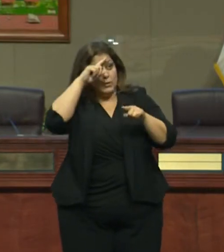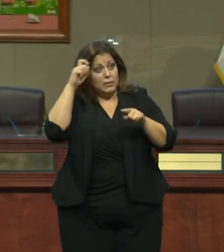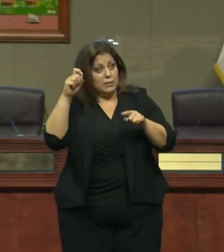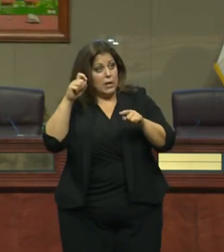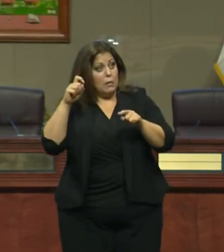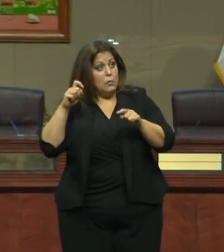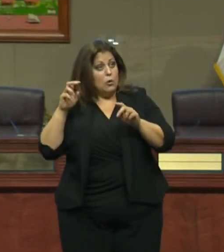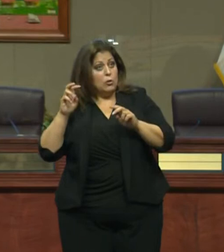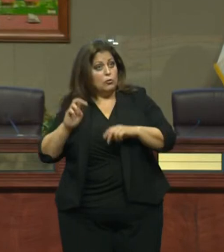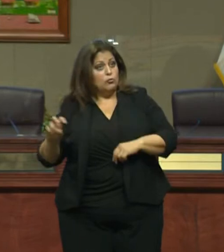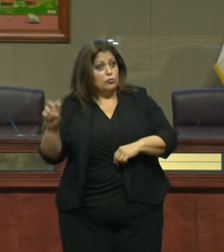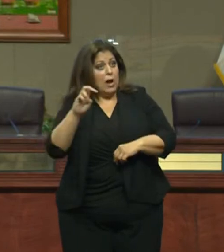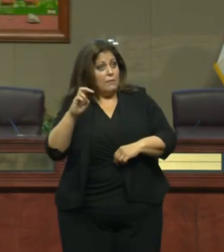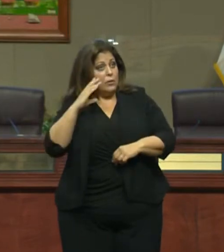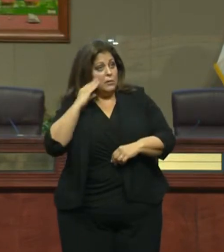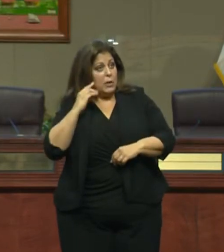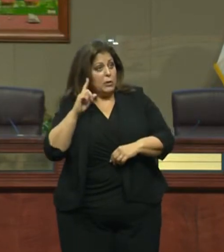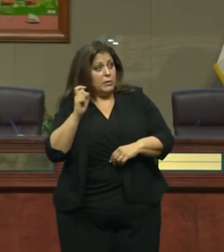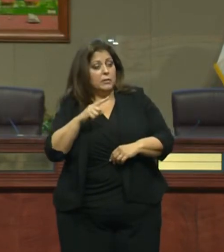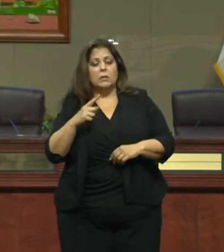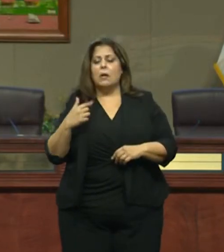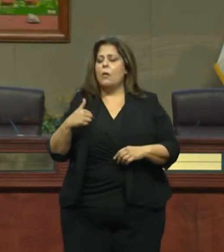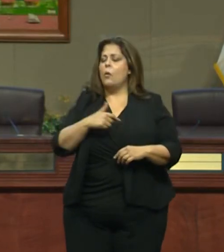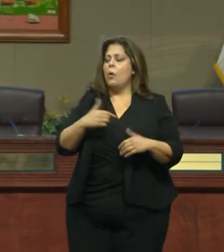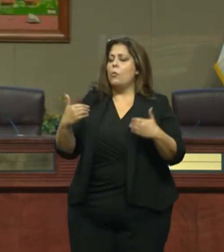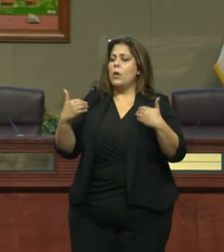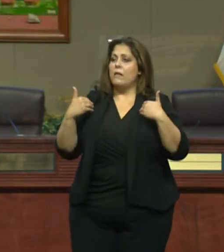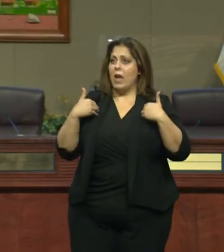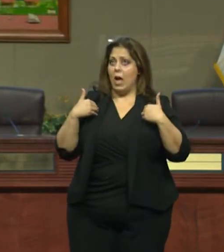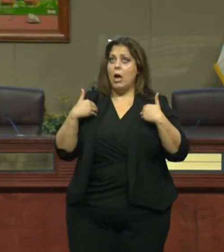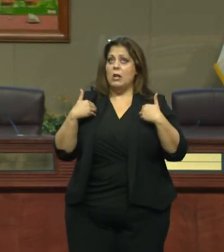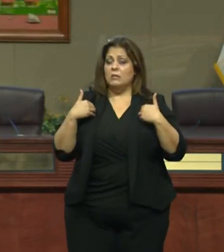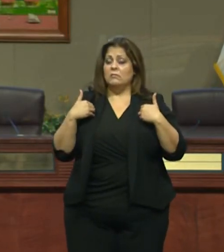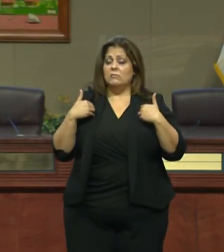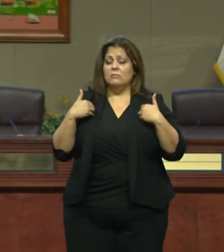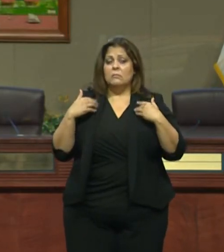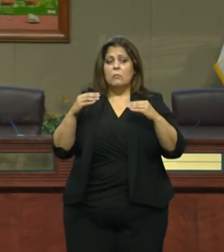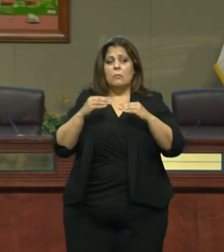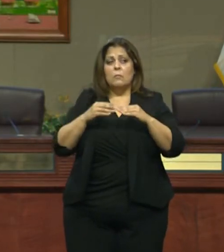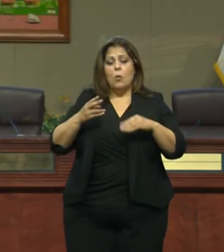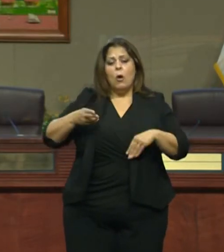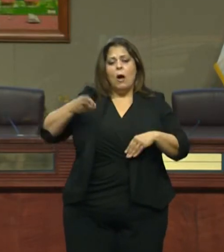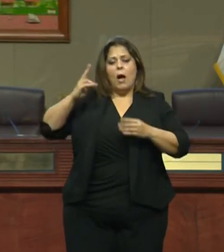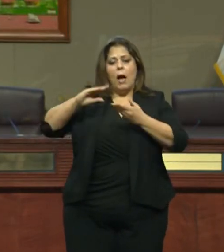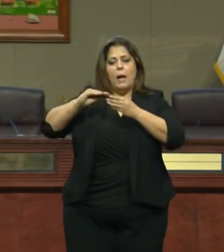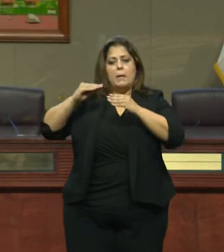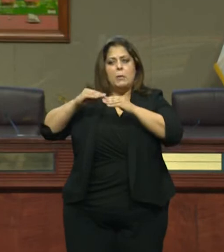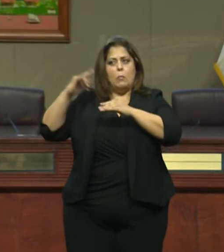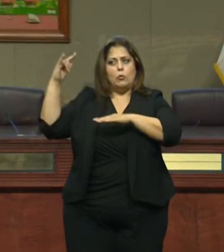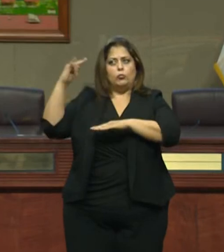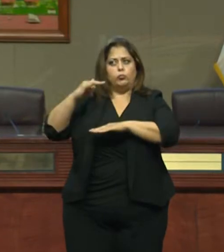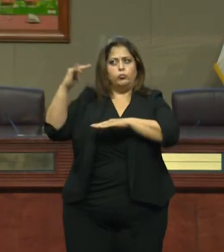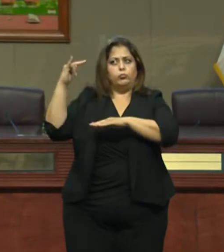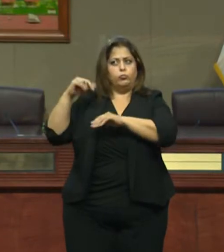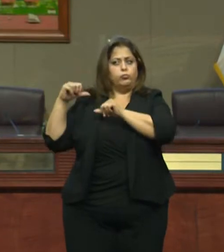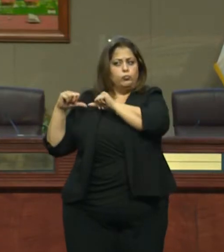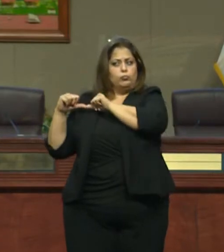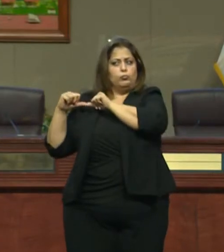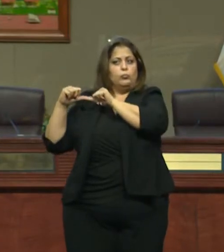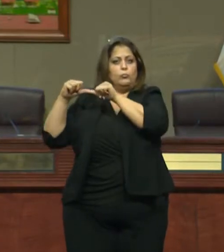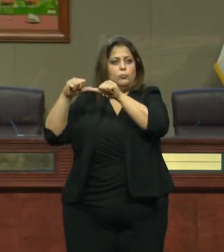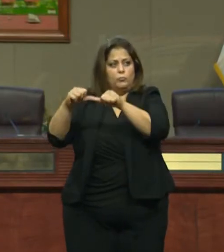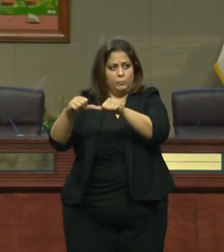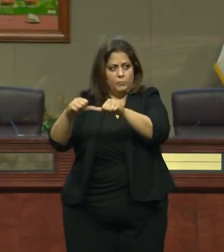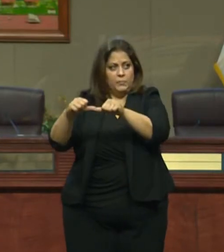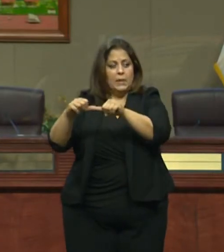We have had sustained high numbers of travelers coming into the Orlando International Airport